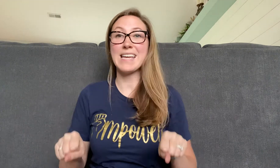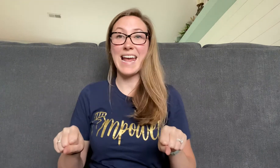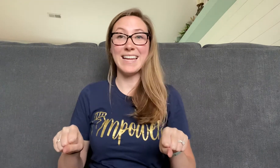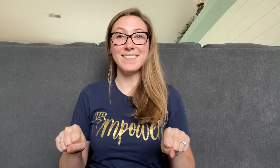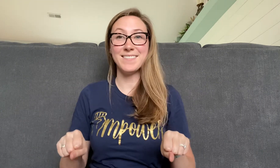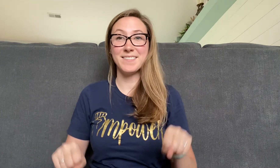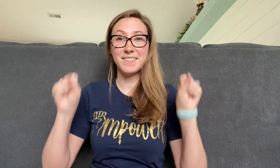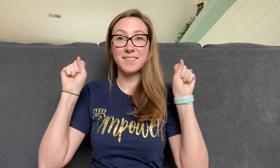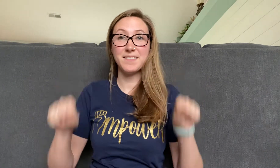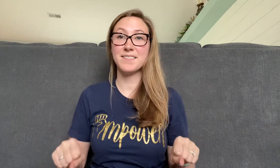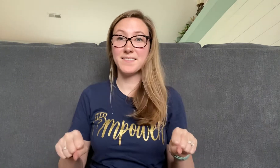Can,